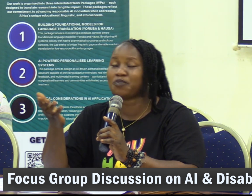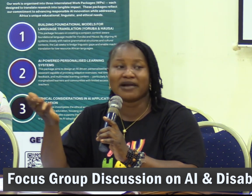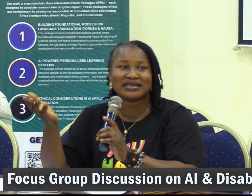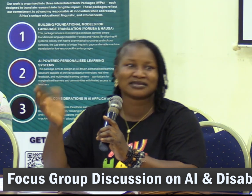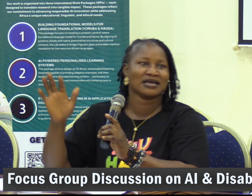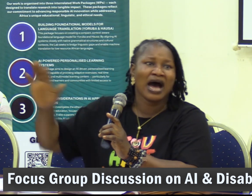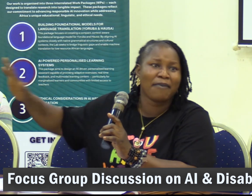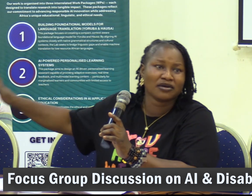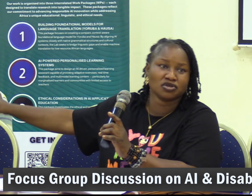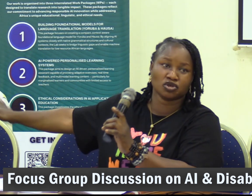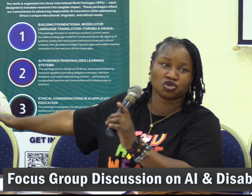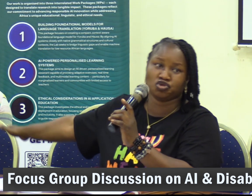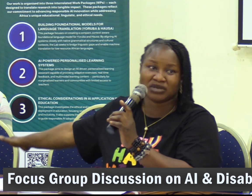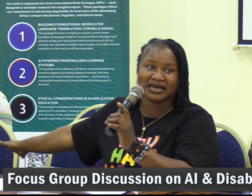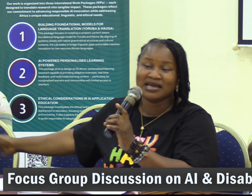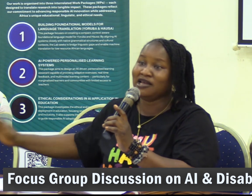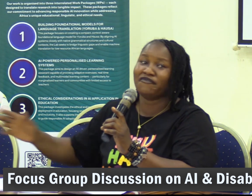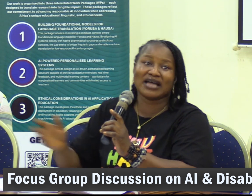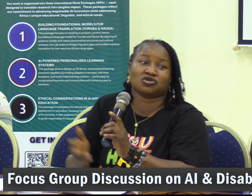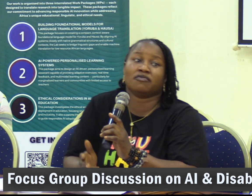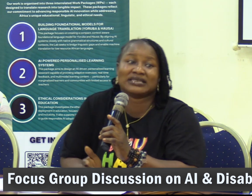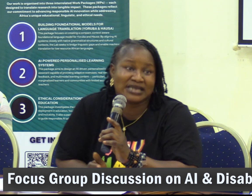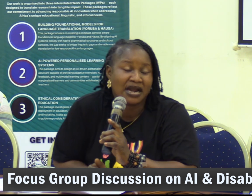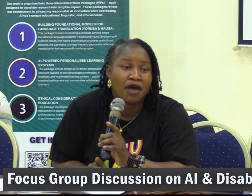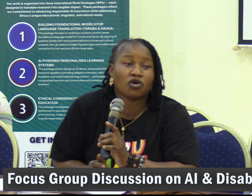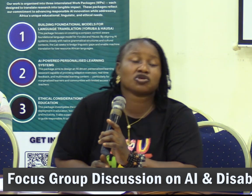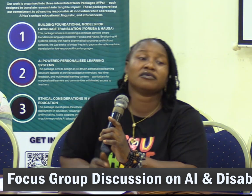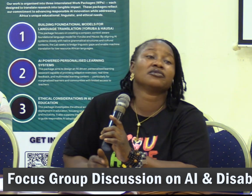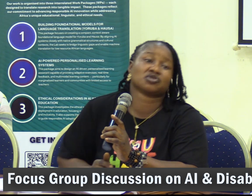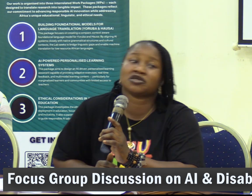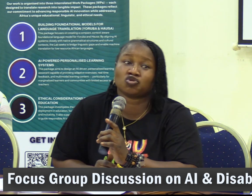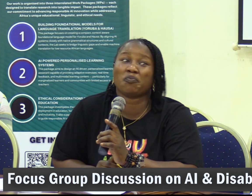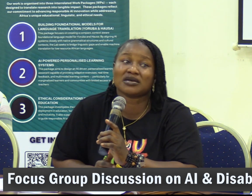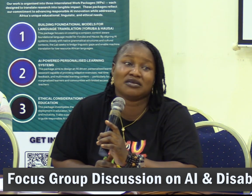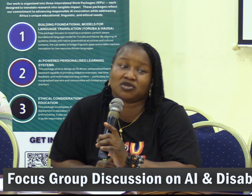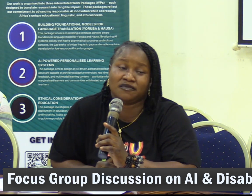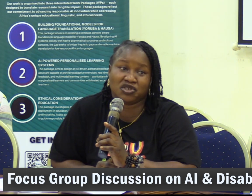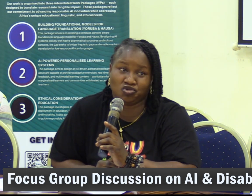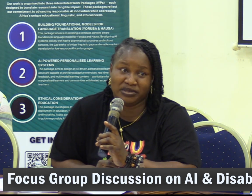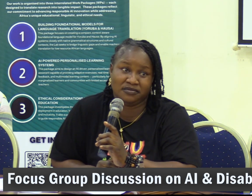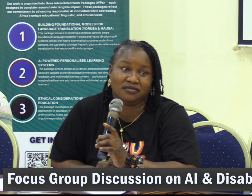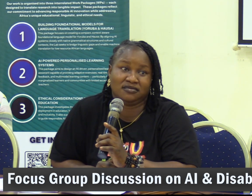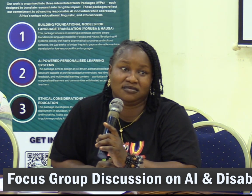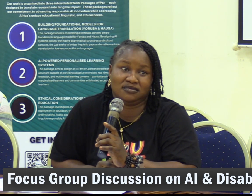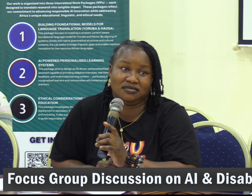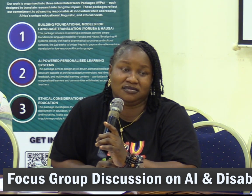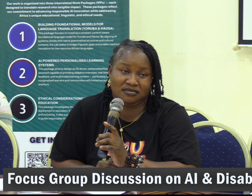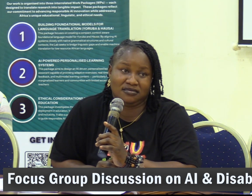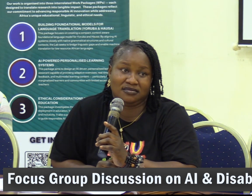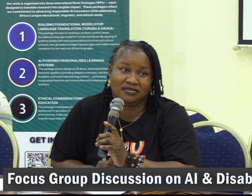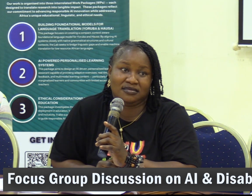most of these parents abandon those children. In fact, to some extent, most of them resort to poison most of these children.